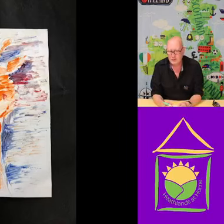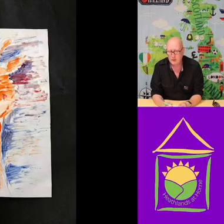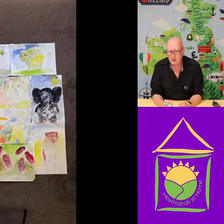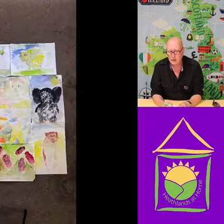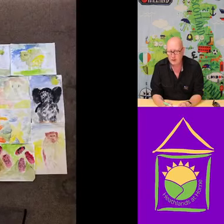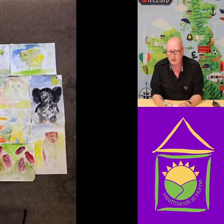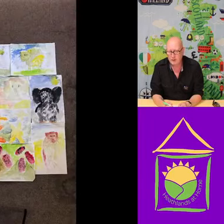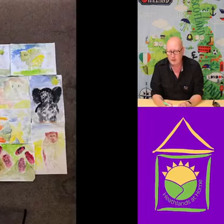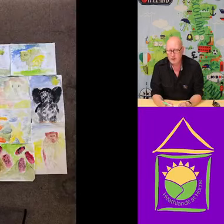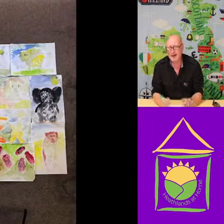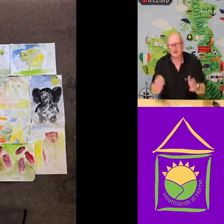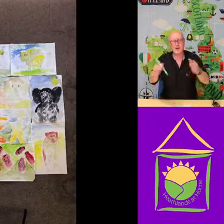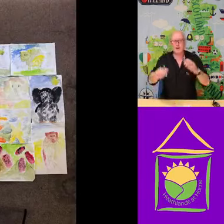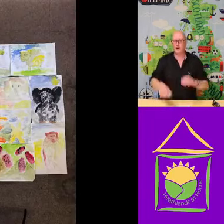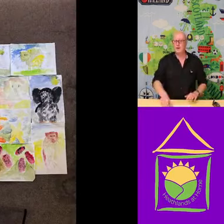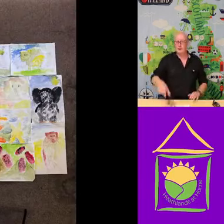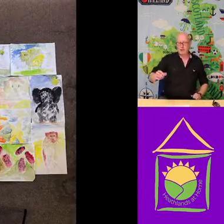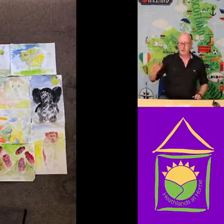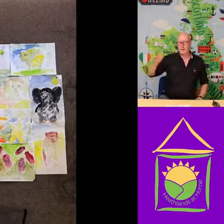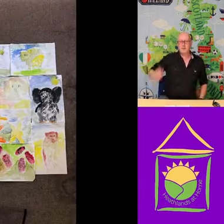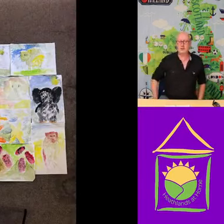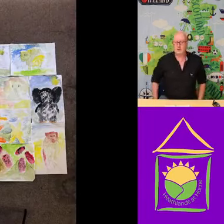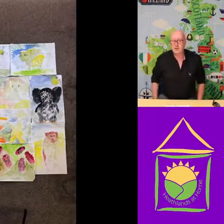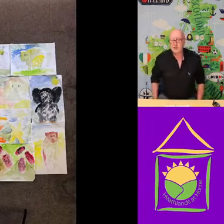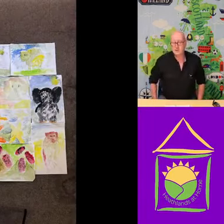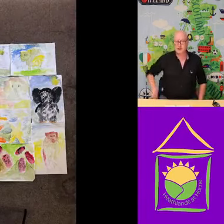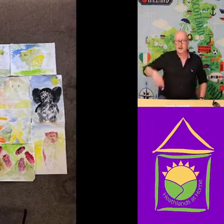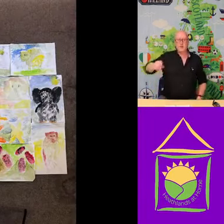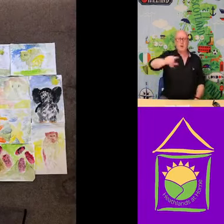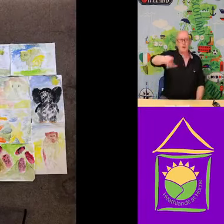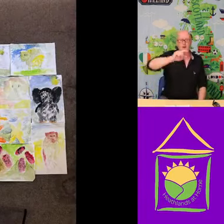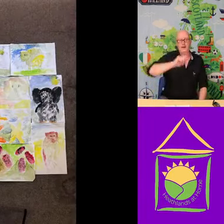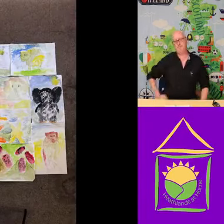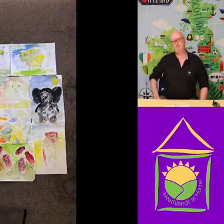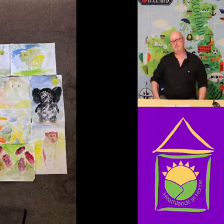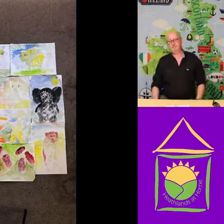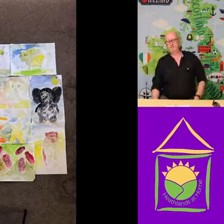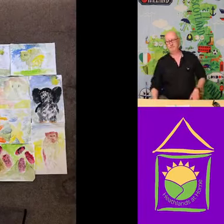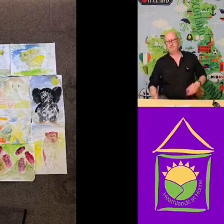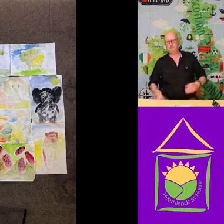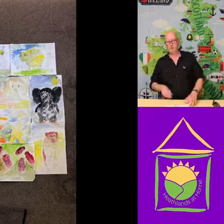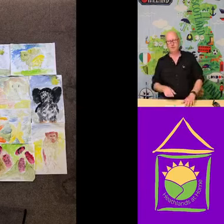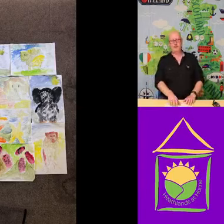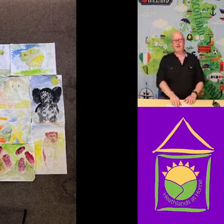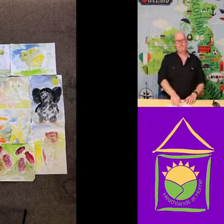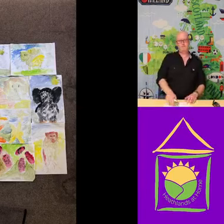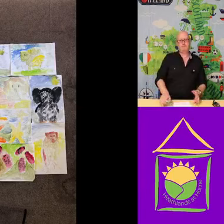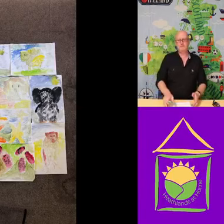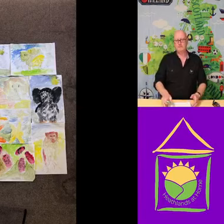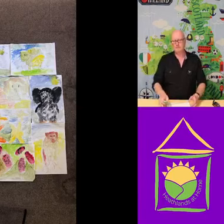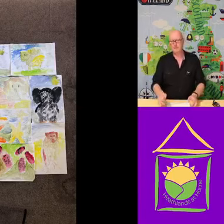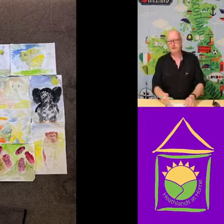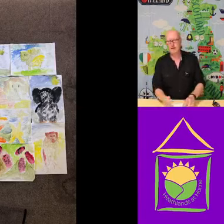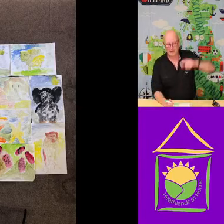now? Aye, there you go. No, I'm not being rash, right? Montage. See then, one day. One day. One day, that. But do you not think the way that